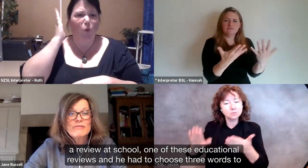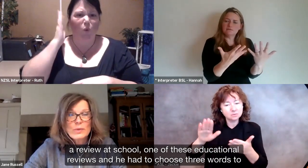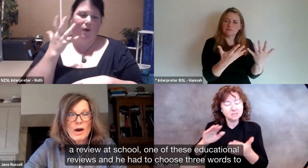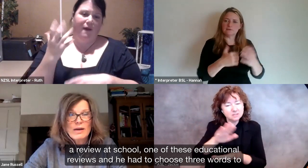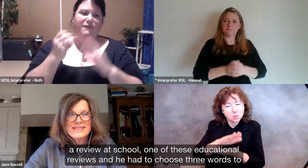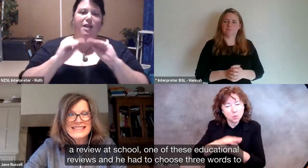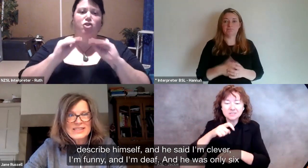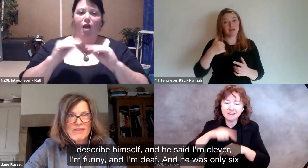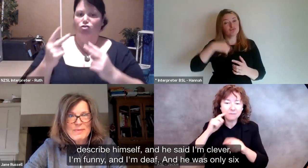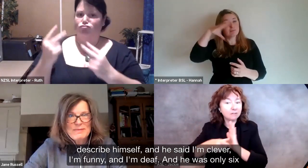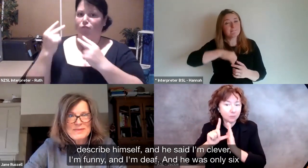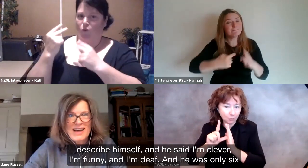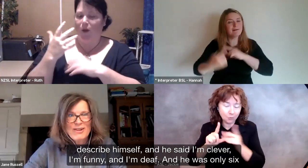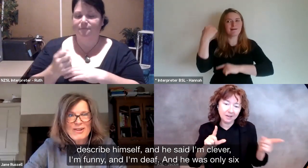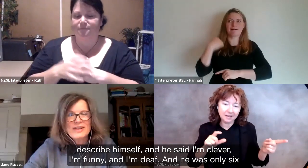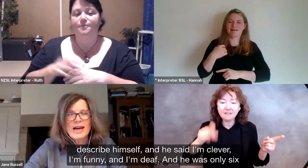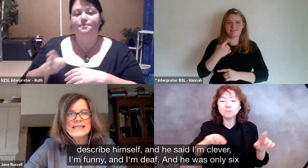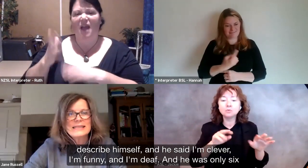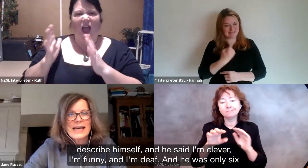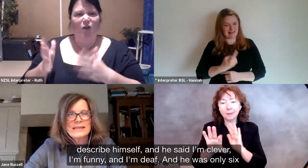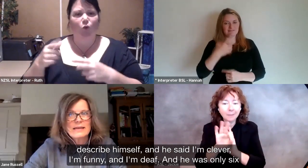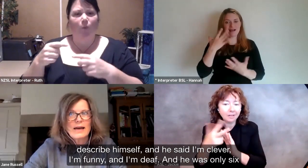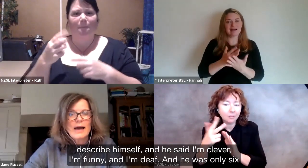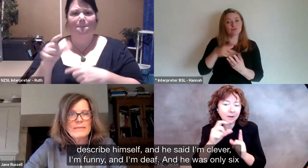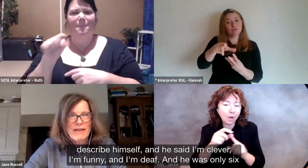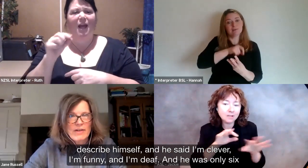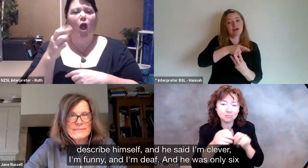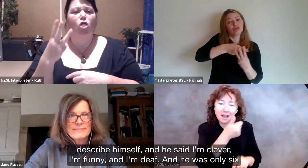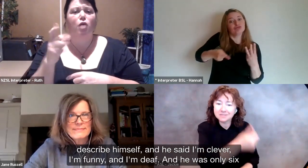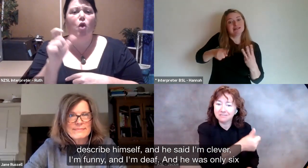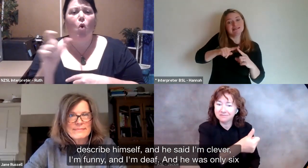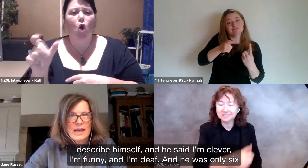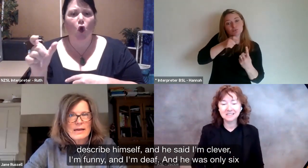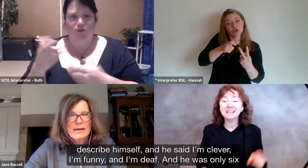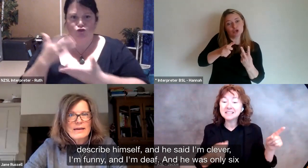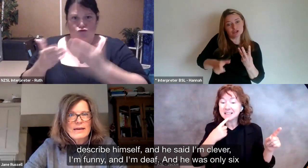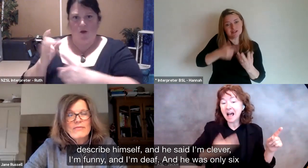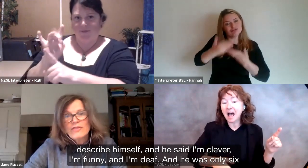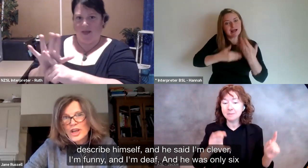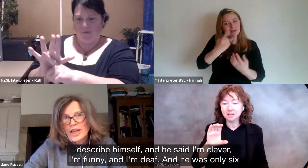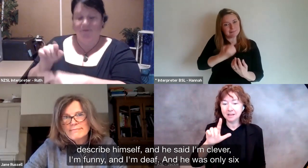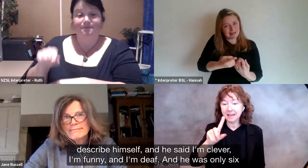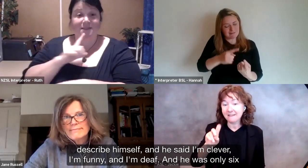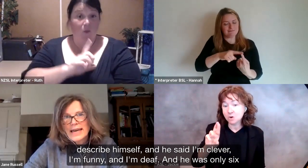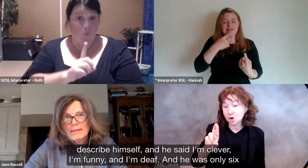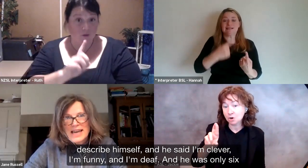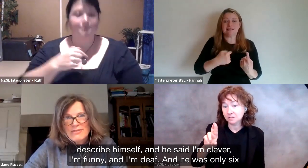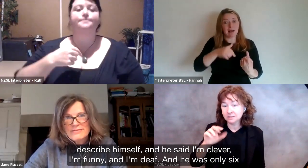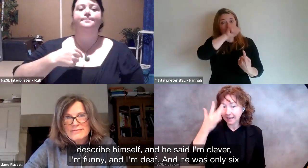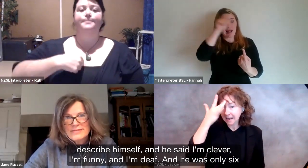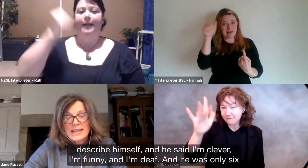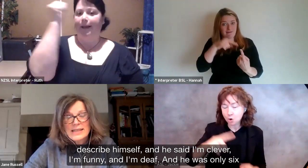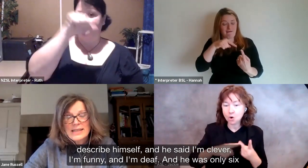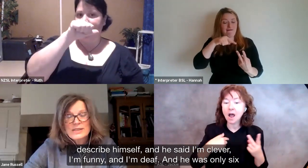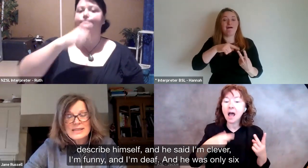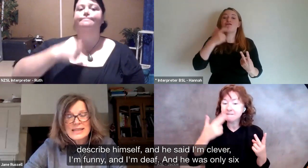choose three words to describe himself, and he said, I'm clever, I'm funny, and I'm deaf.